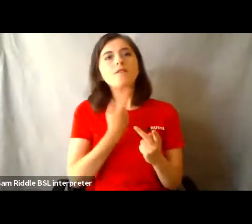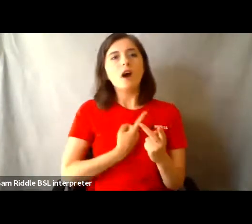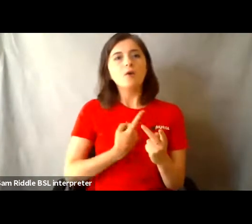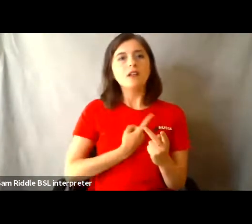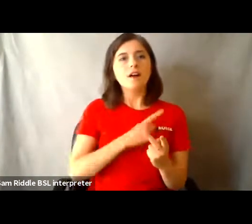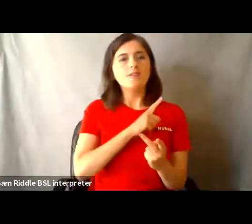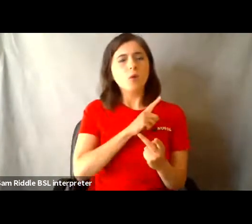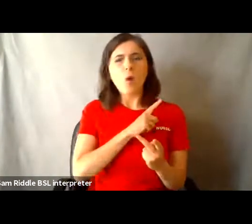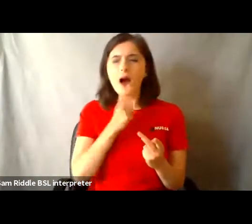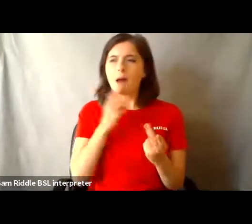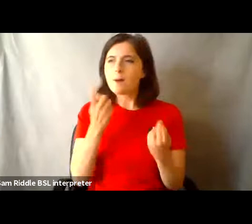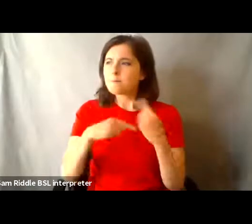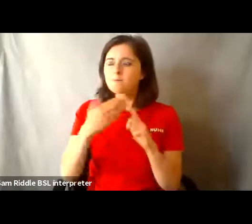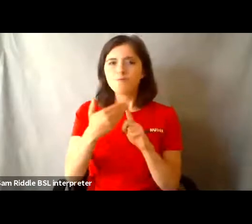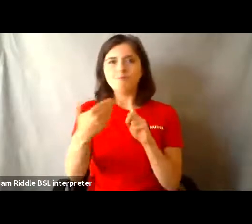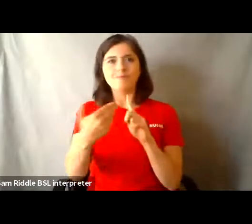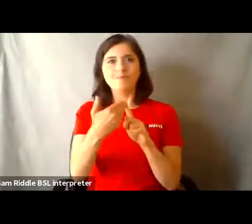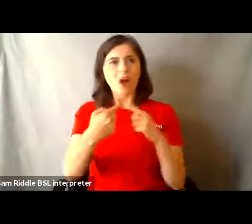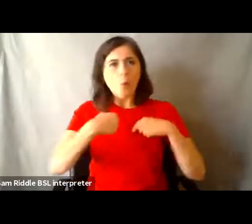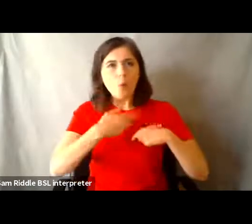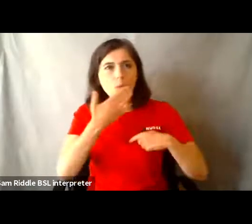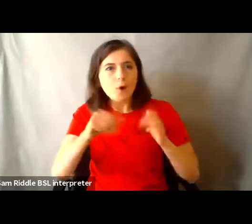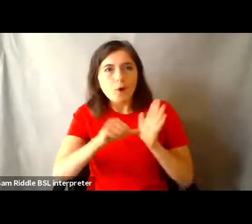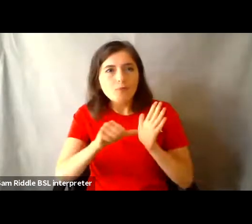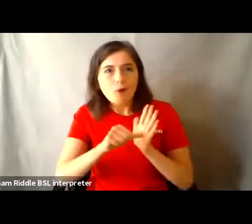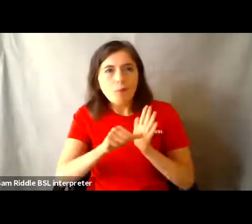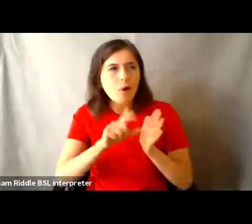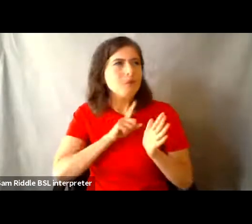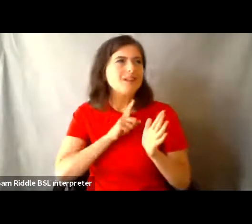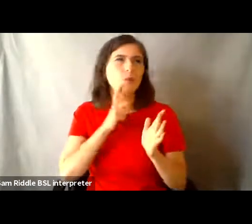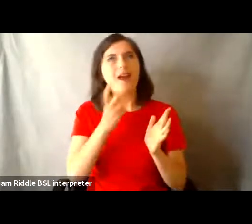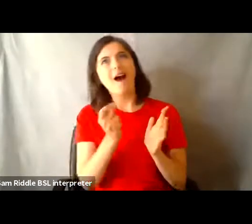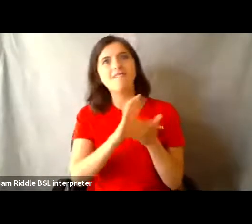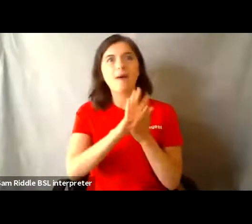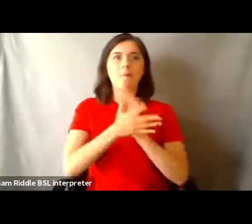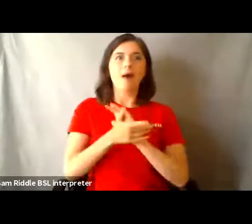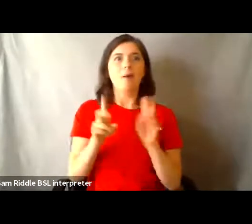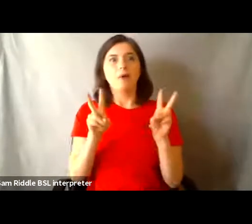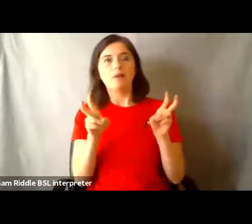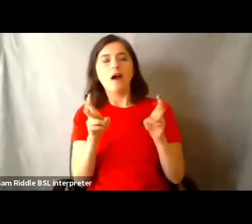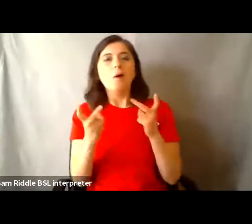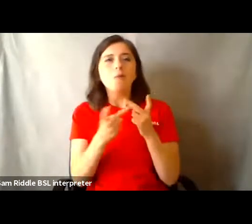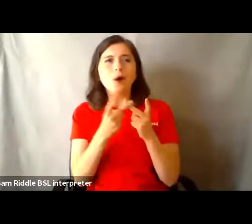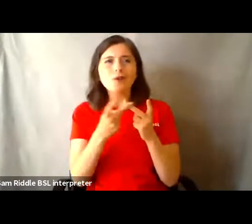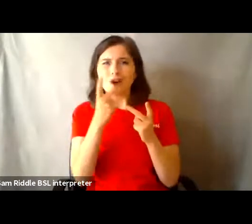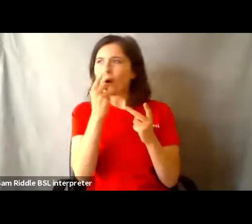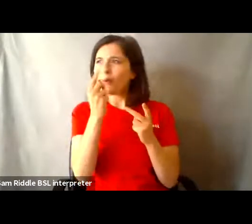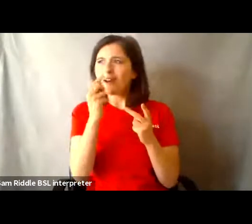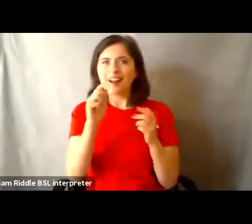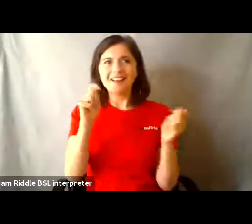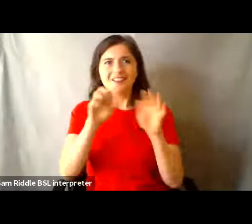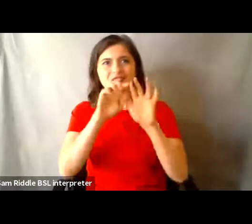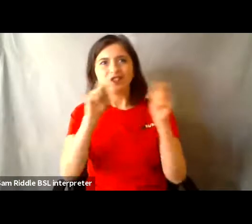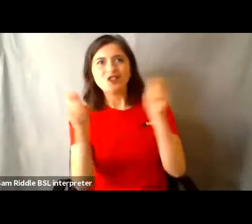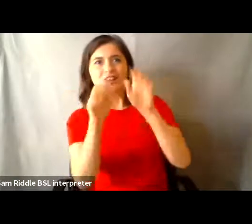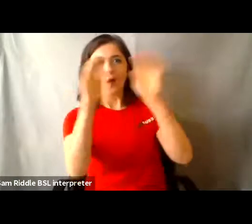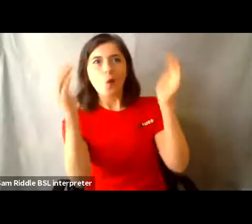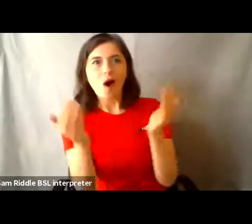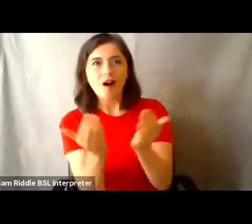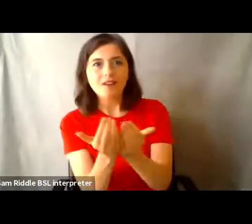us realize that we are not the problem because we have impairments, but also for us to change the world.